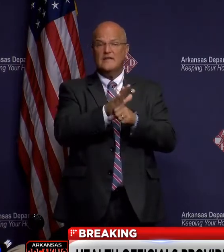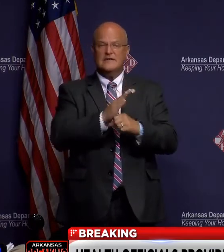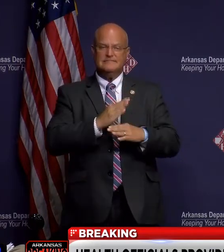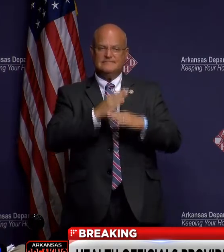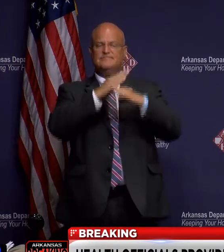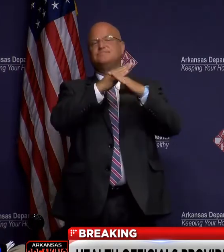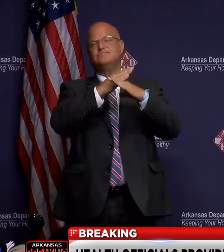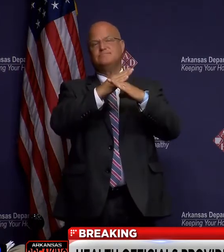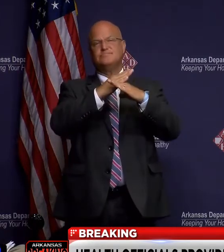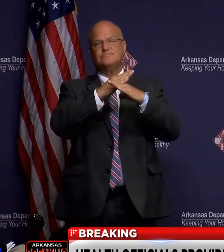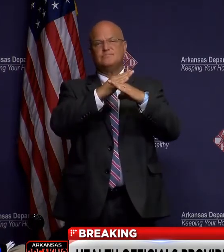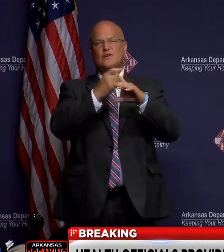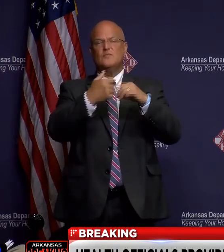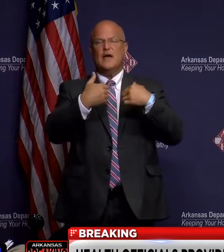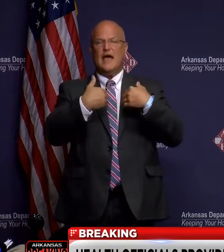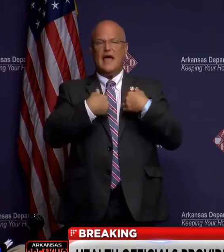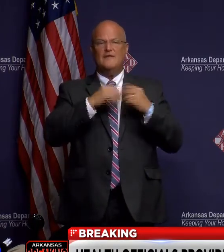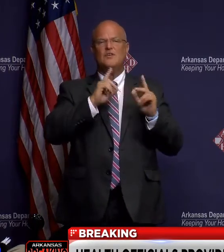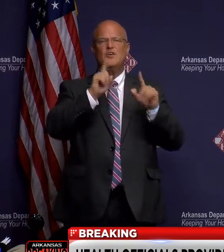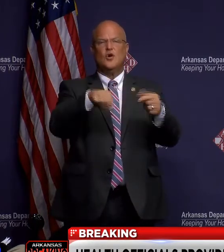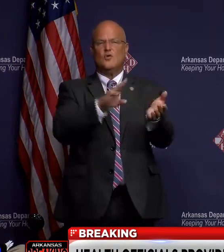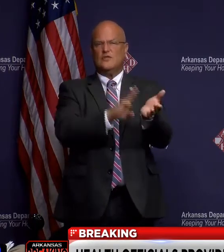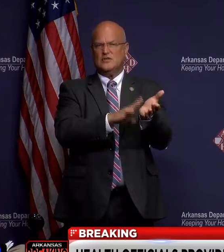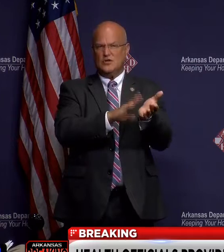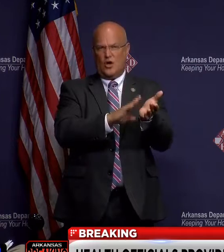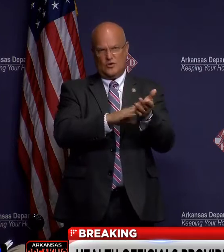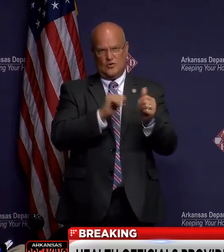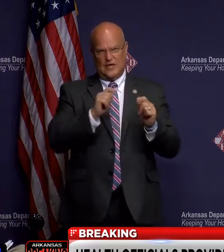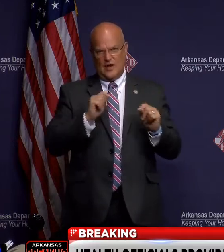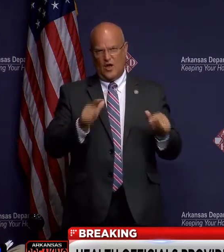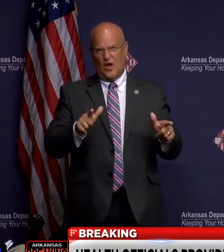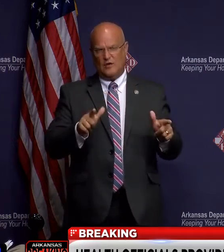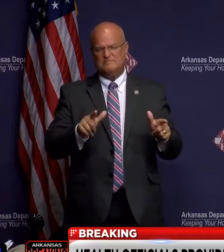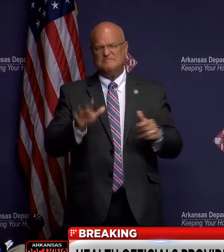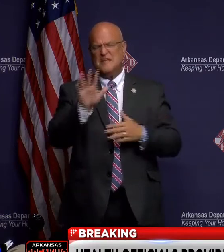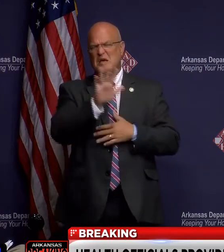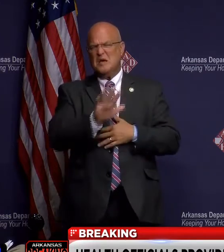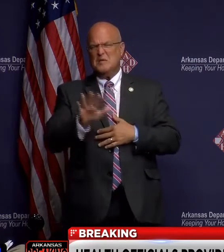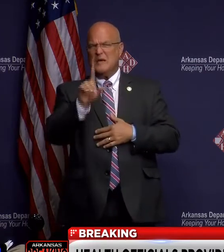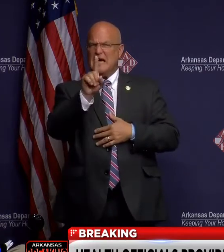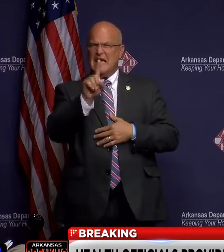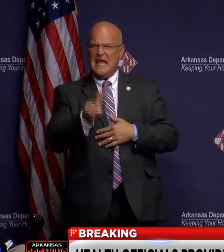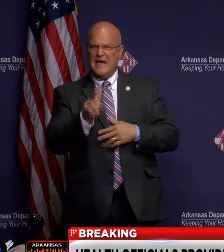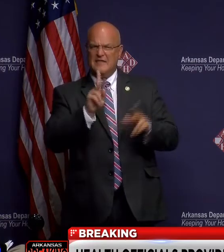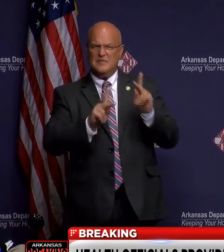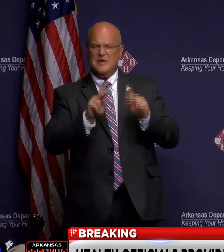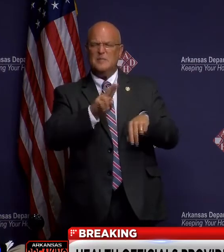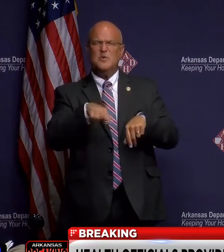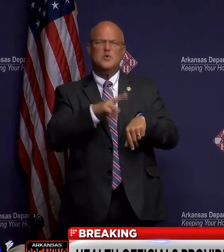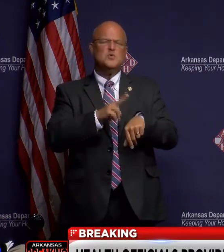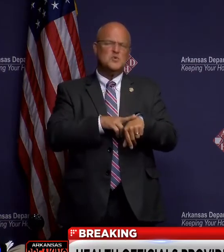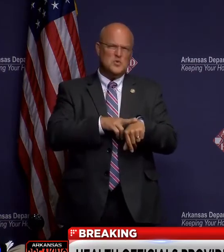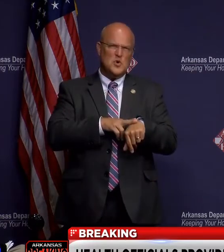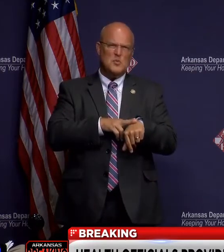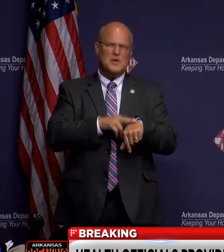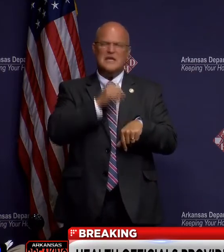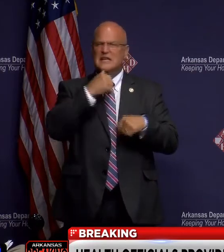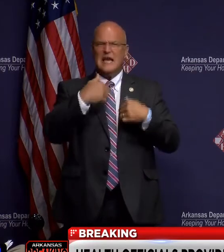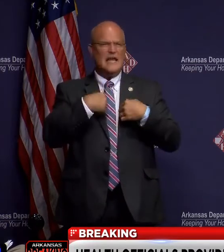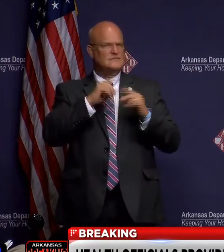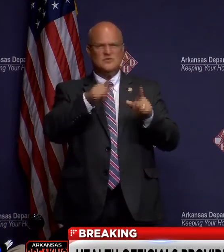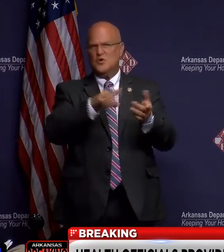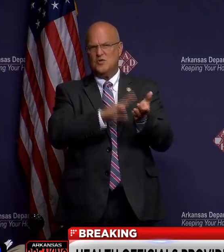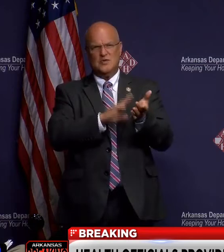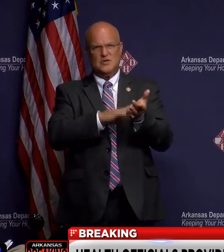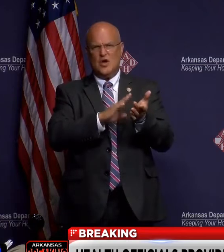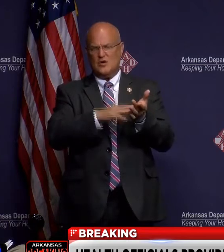keep them from having to go to the doctor at all. About half the people usually will not have to go to